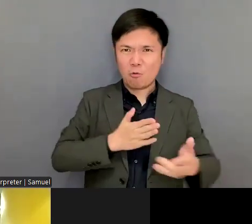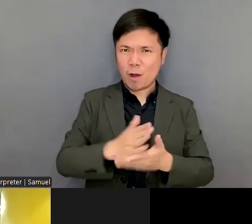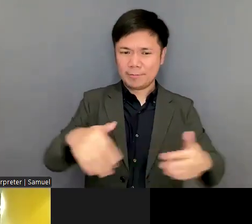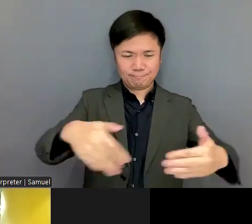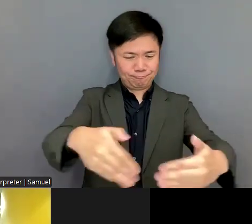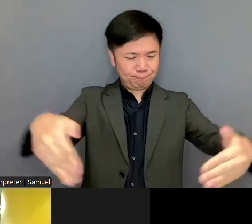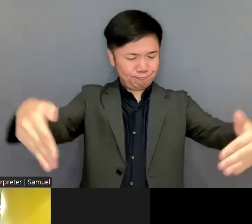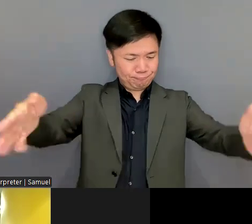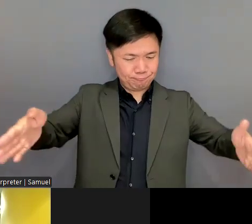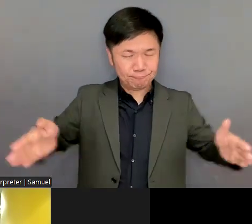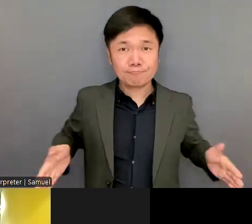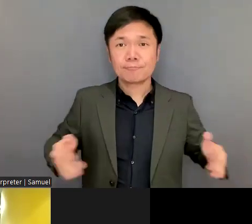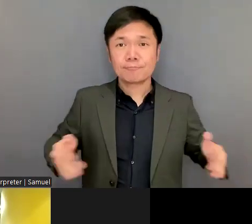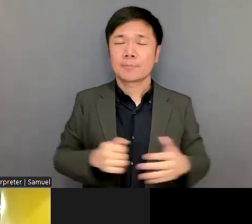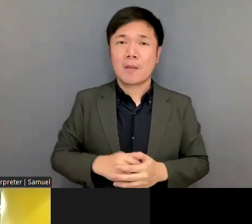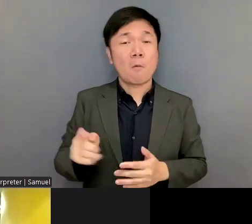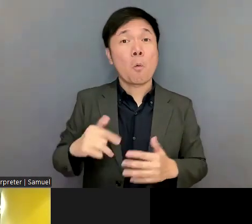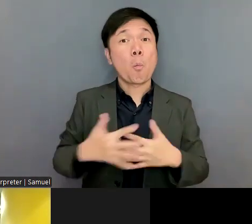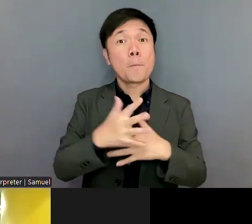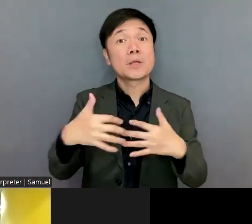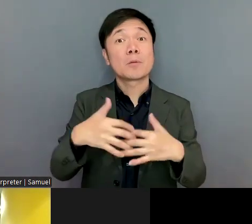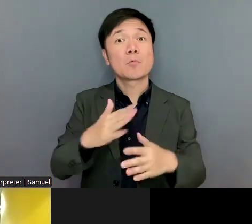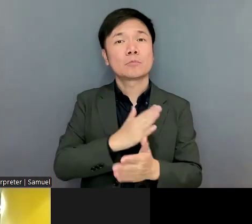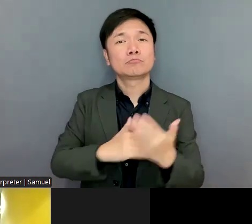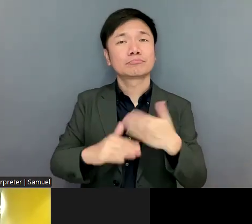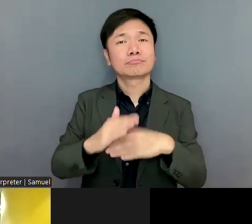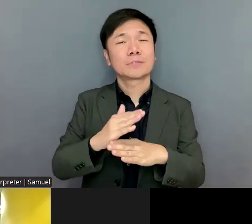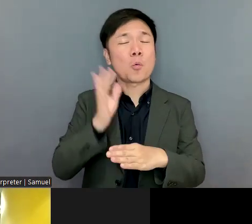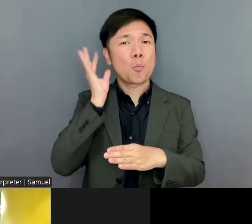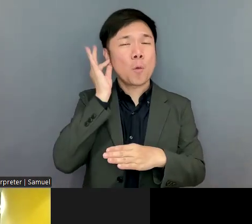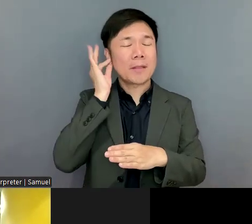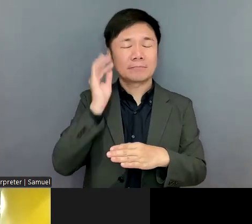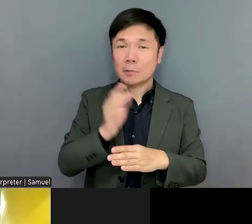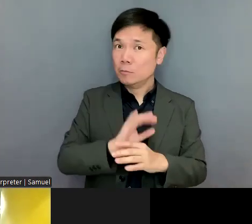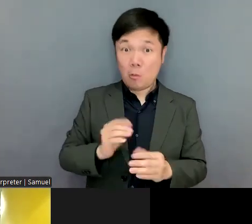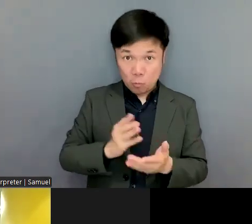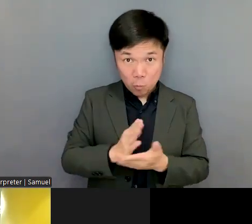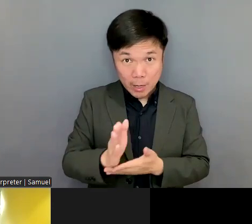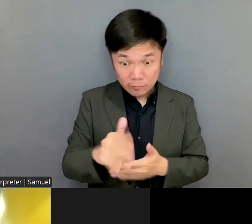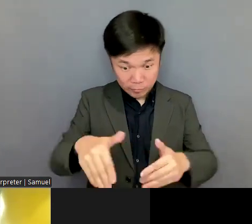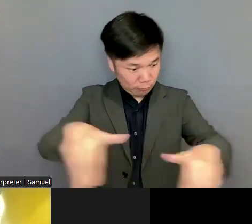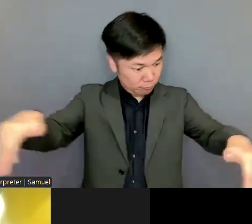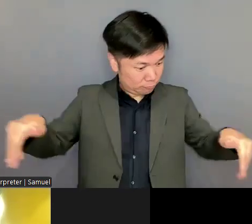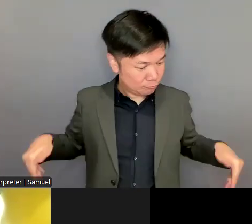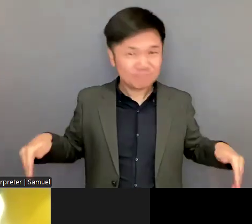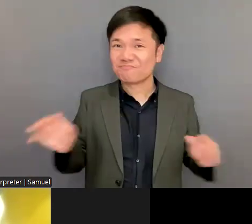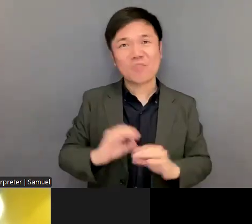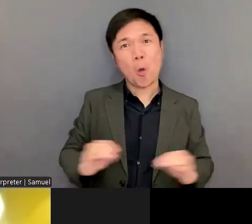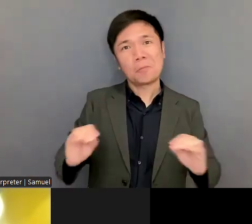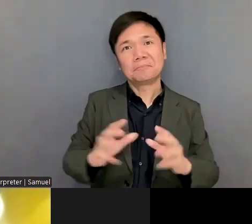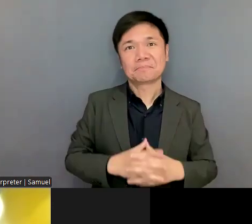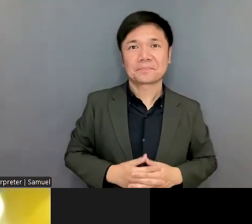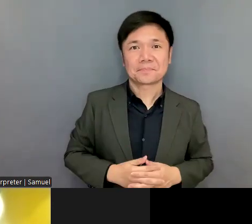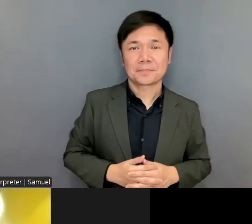los Women, pueblos indígenas somos indigenous women parte with disability, we're not, precisamente del we don't have territorio this y right, también vivimos dentro de esa biodiversidad o debemos